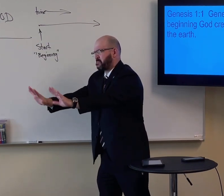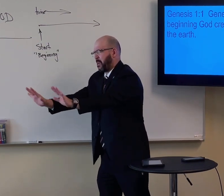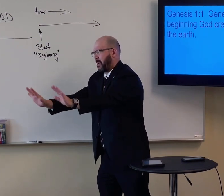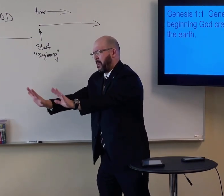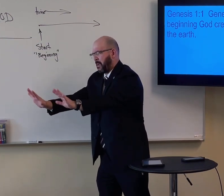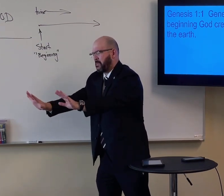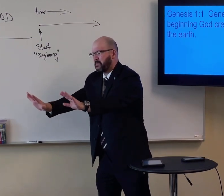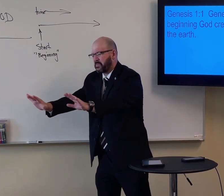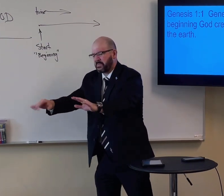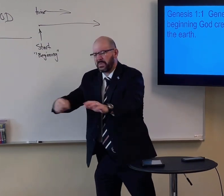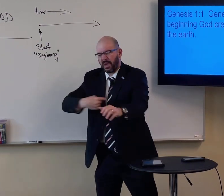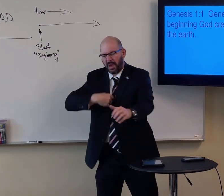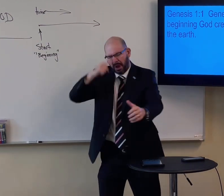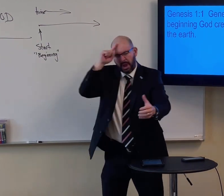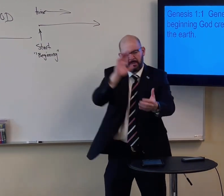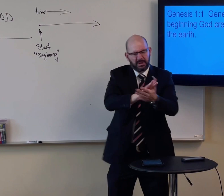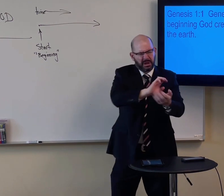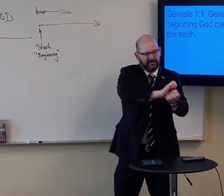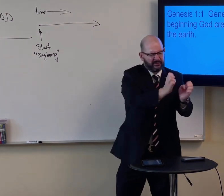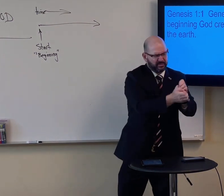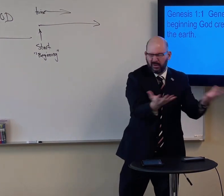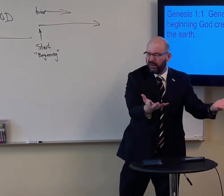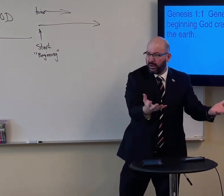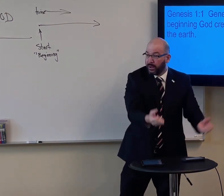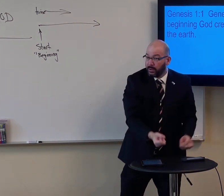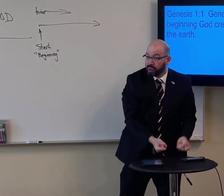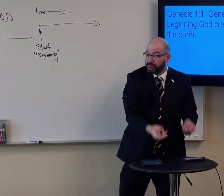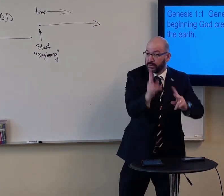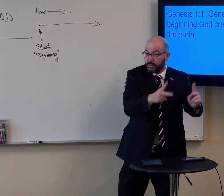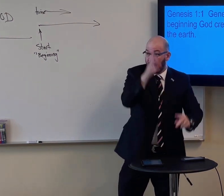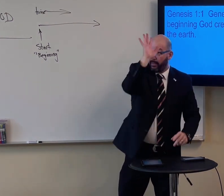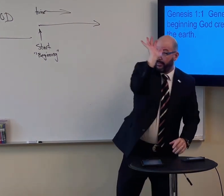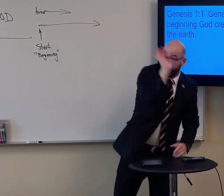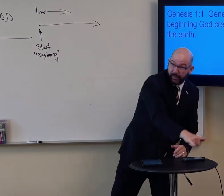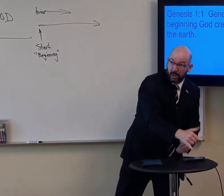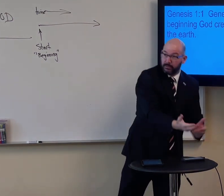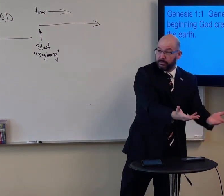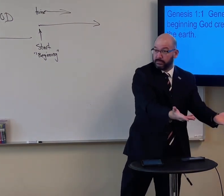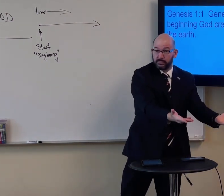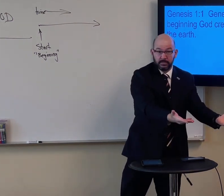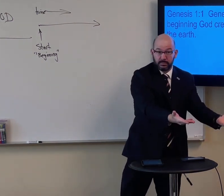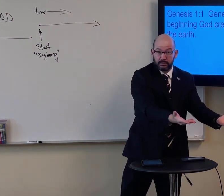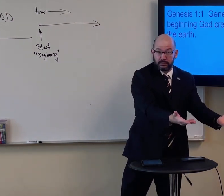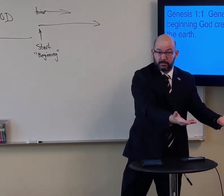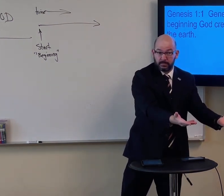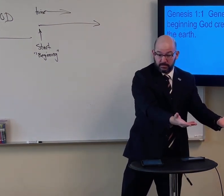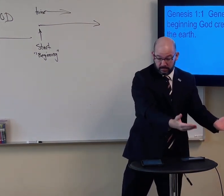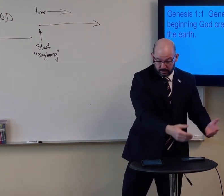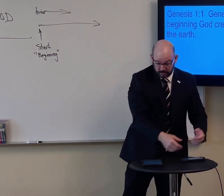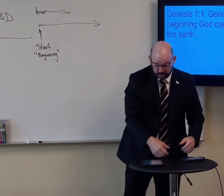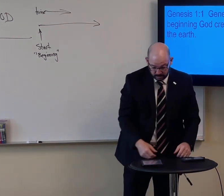No, we don't need that. I believe in evolution. Many people are in that camp.